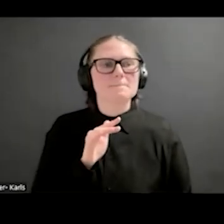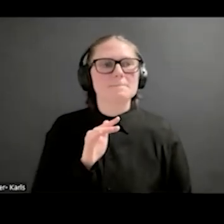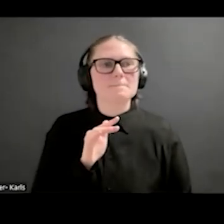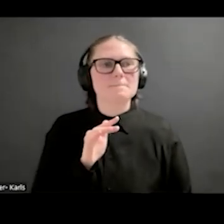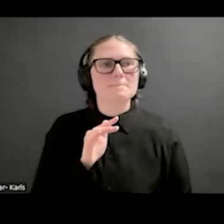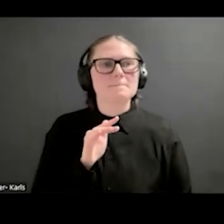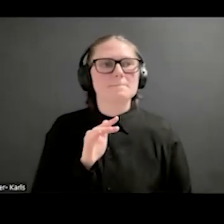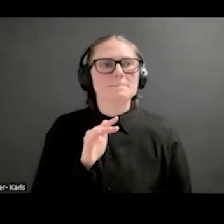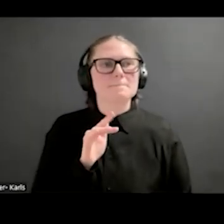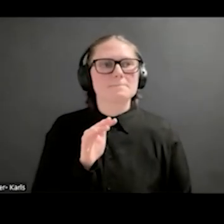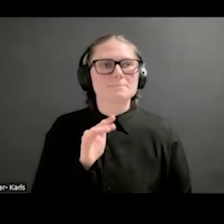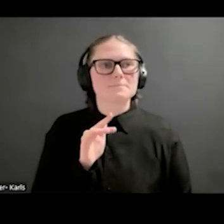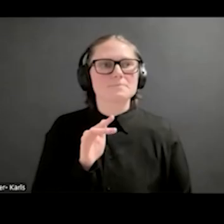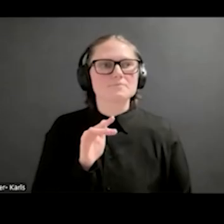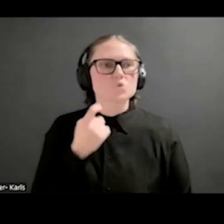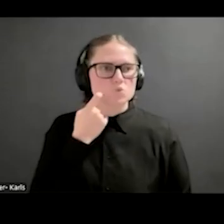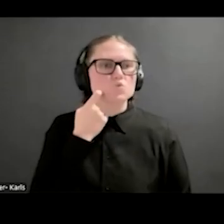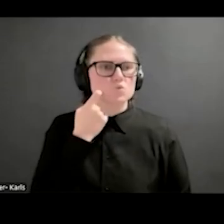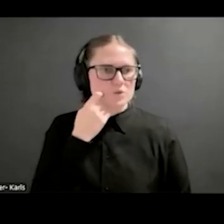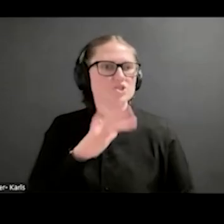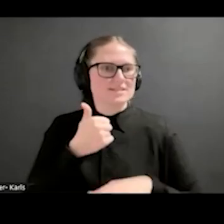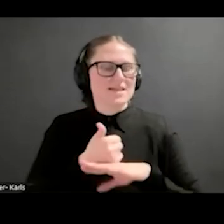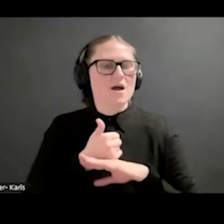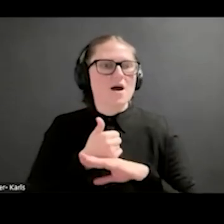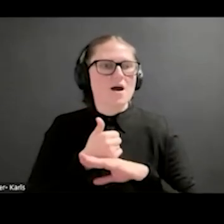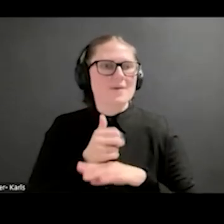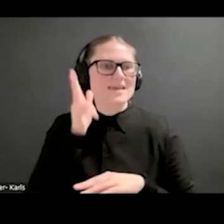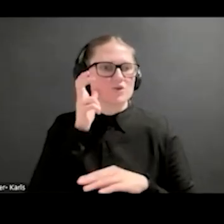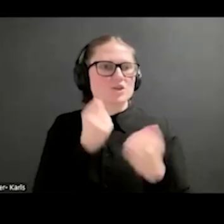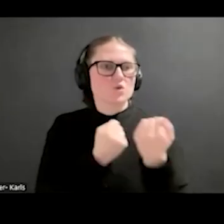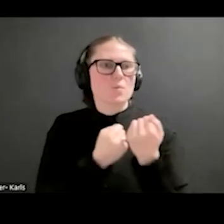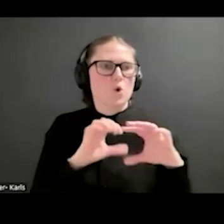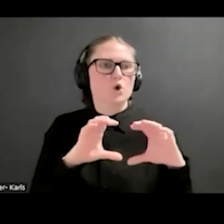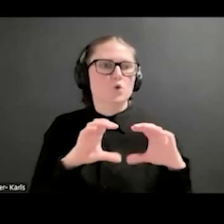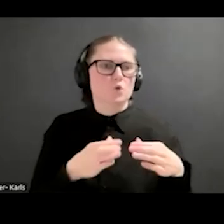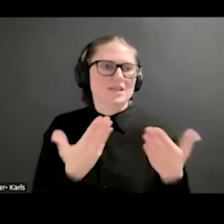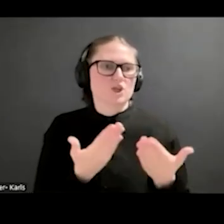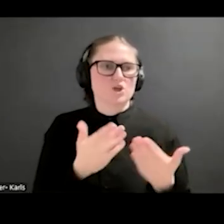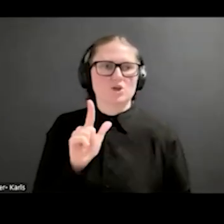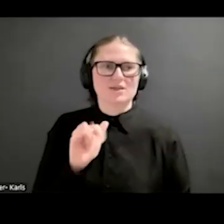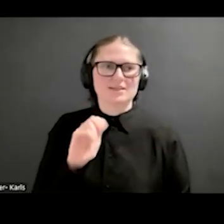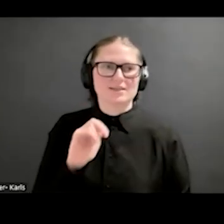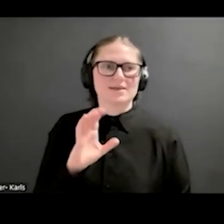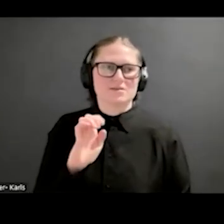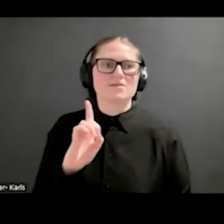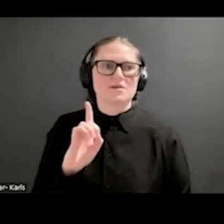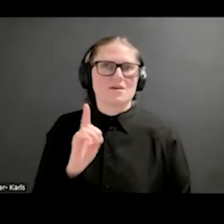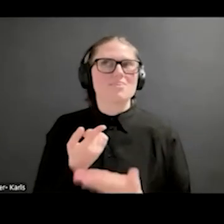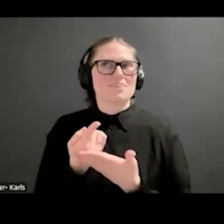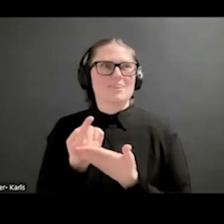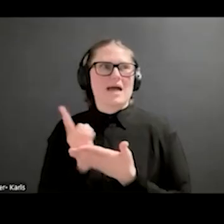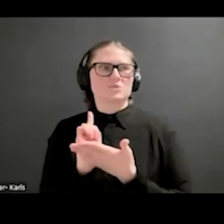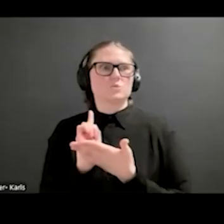we just started a hearing support group here in Lincoln last November, so we were slowly